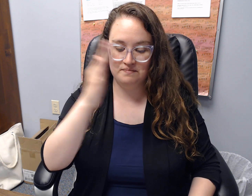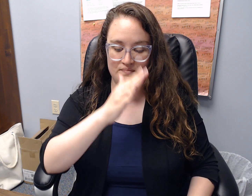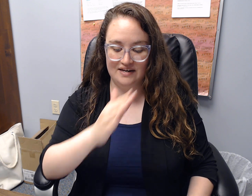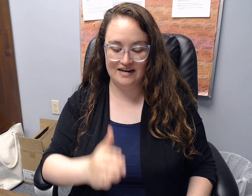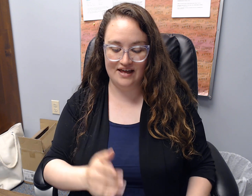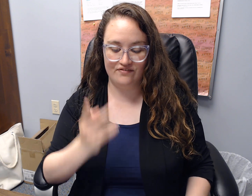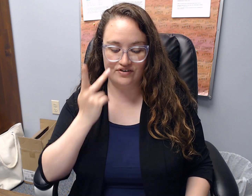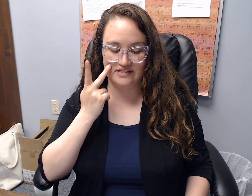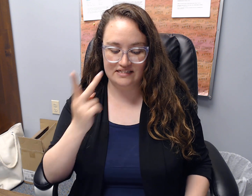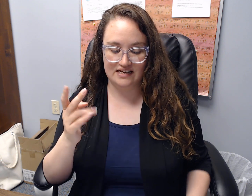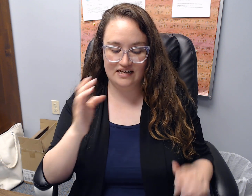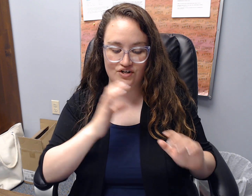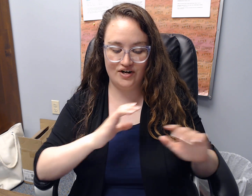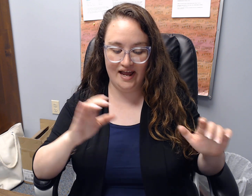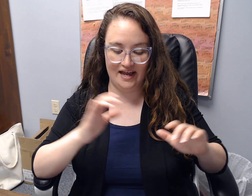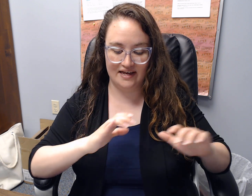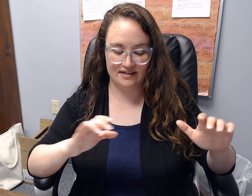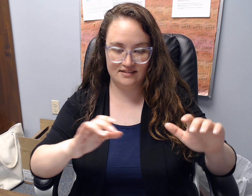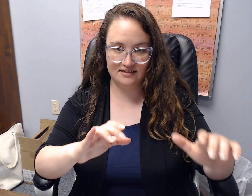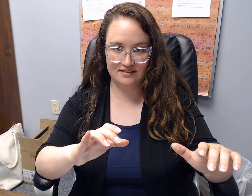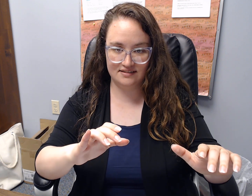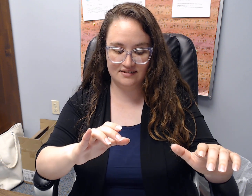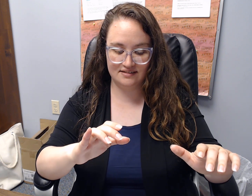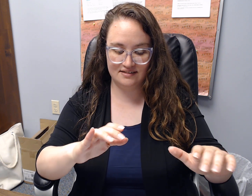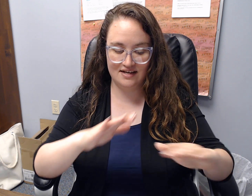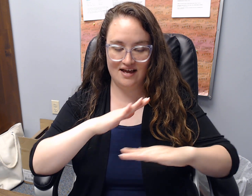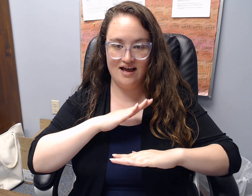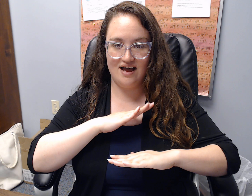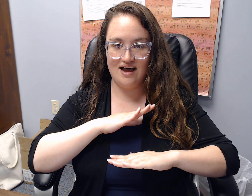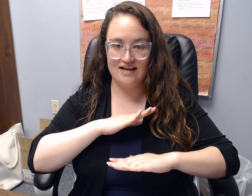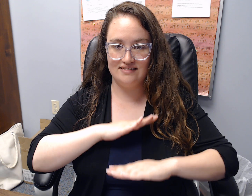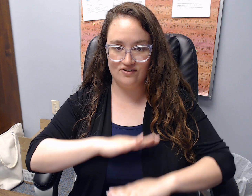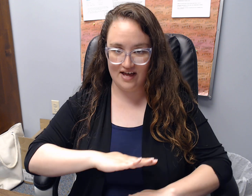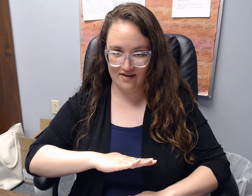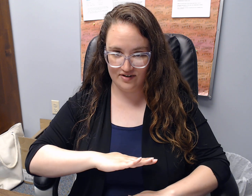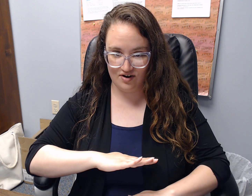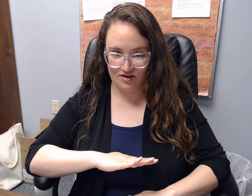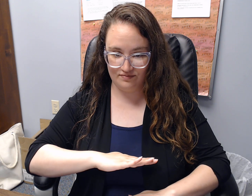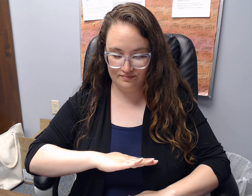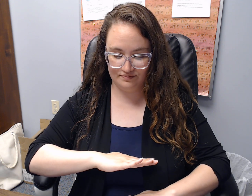but never see your hand, I still have it all.